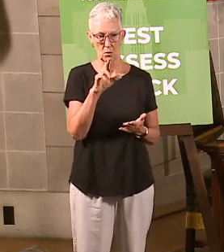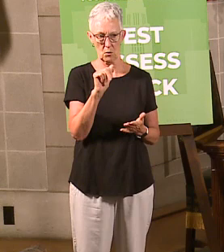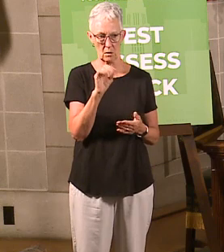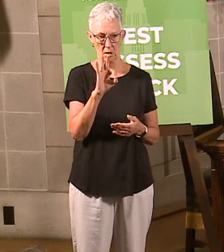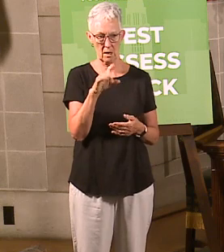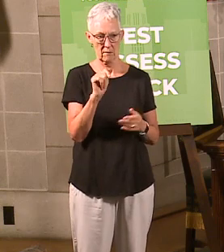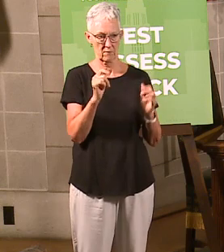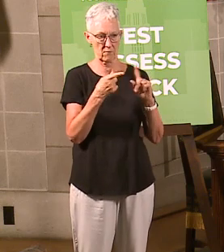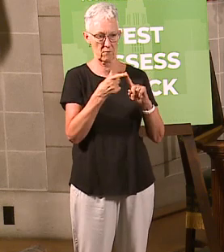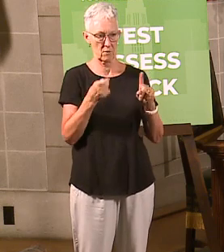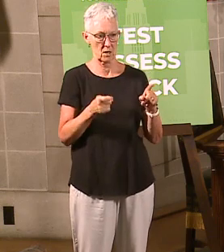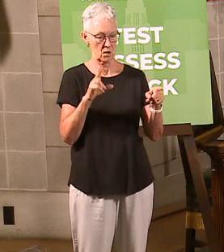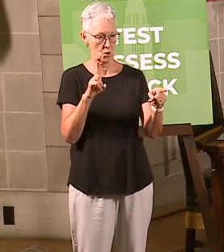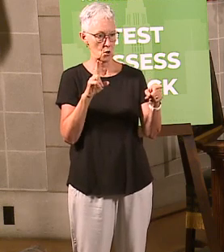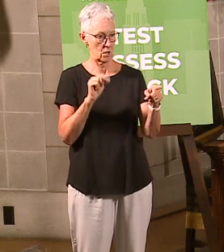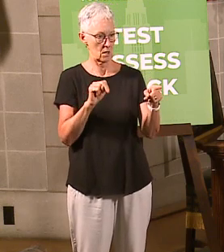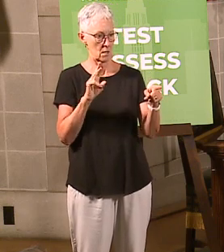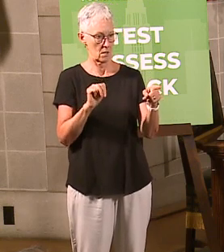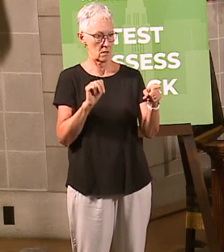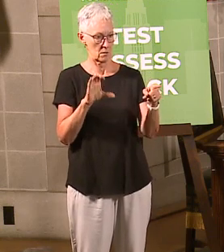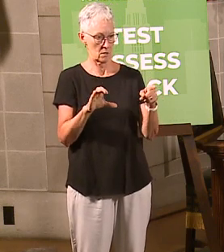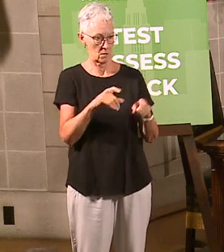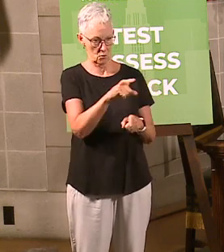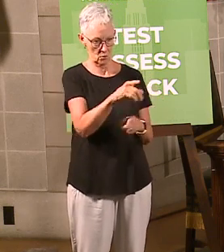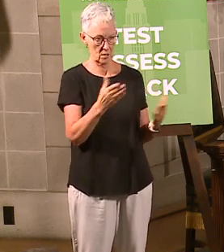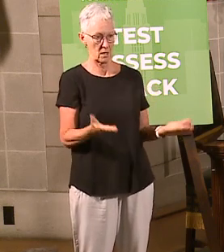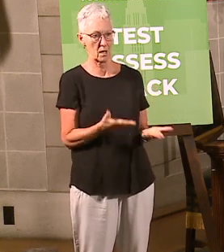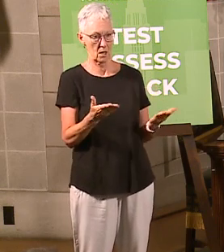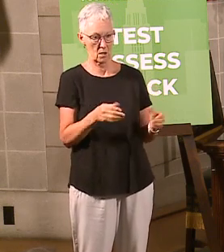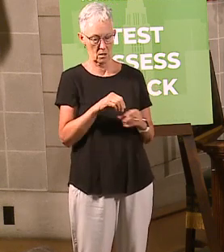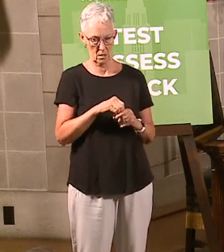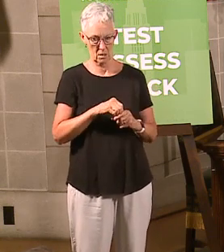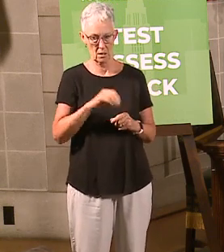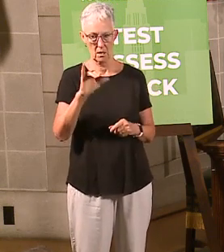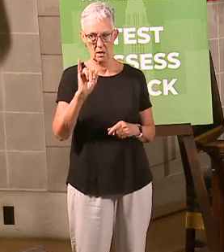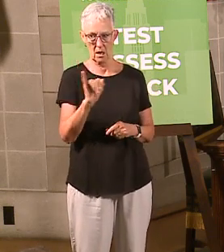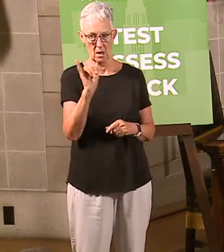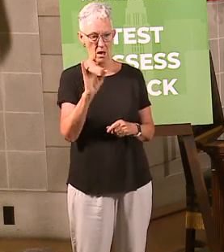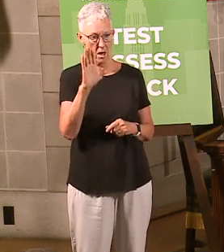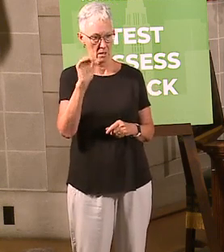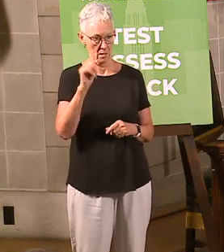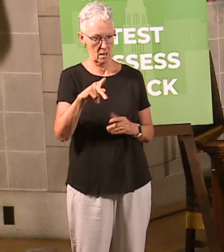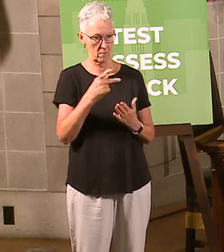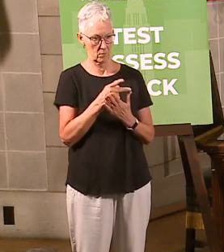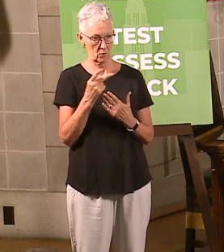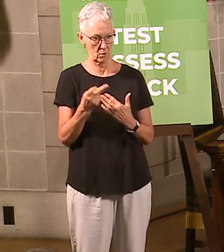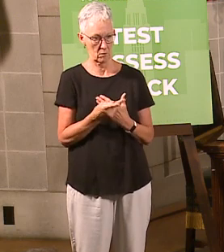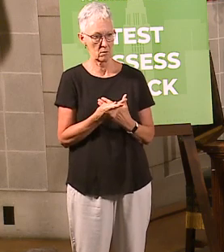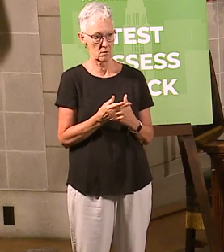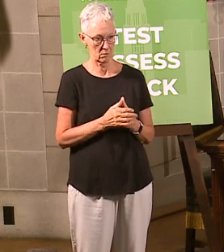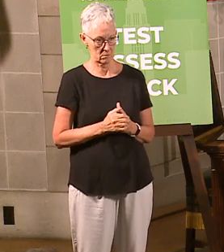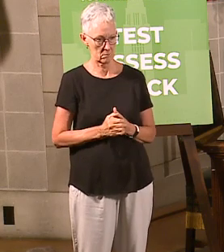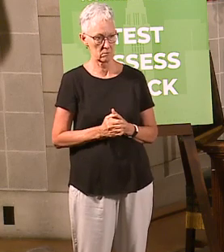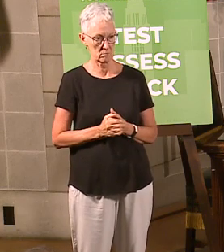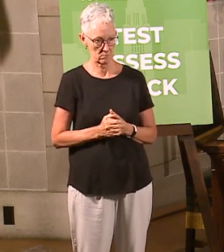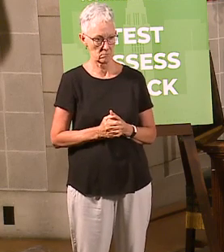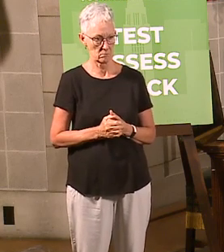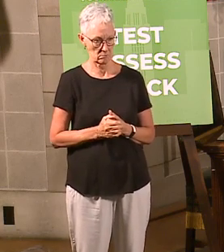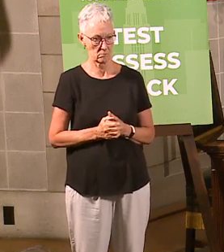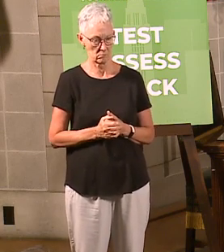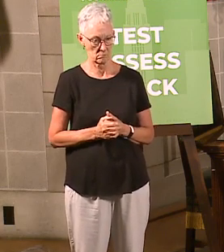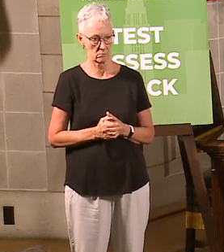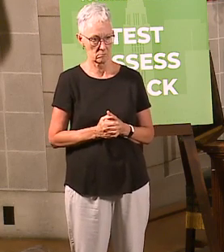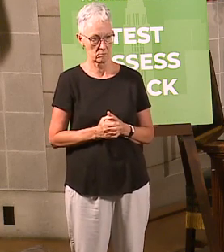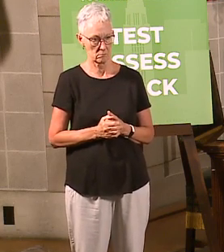UNMC, who actually, you were here from the beginning for the ICAP program, right, Doctor? So you've been here 4.5 years or so? Yes. Around that? 4